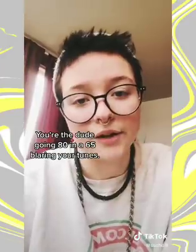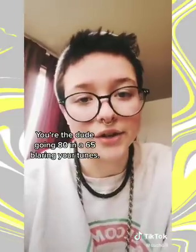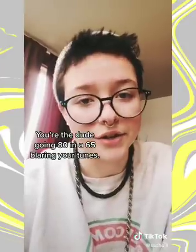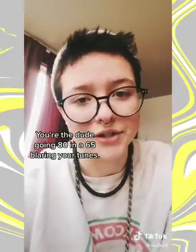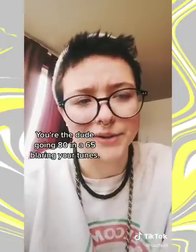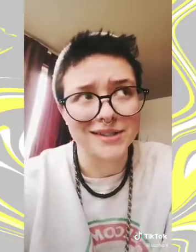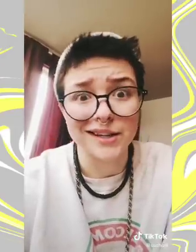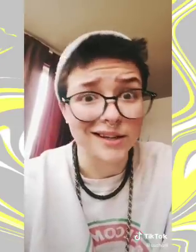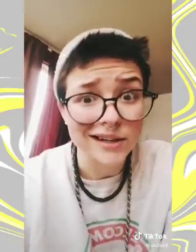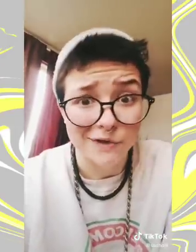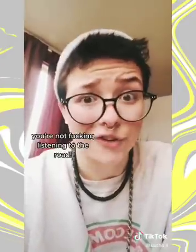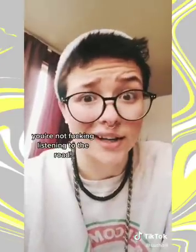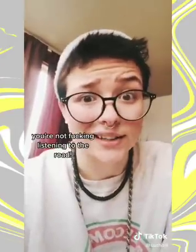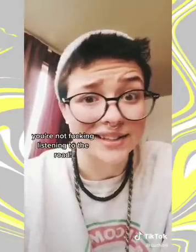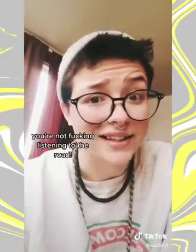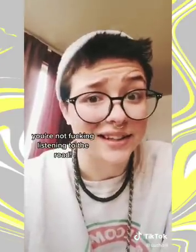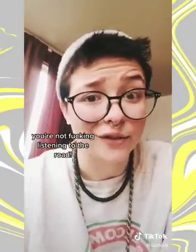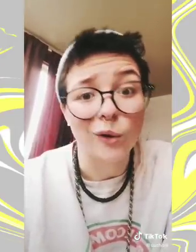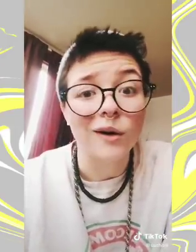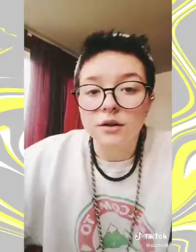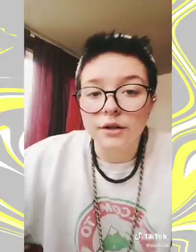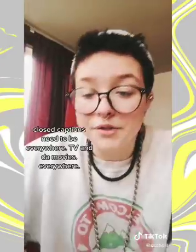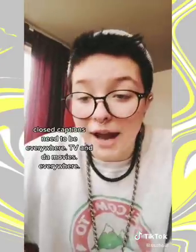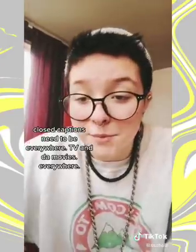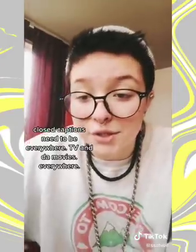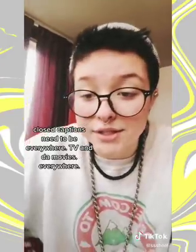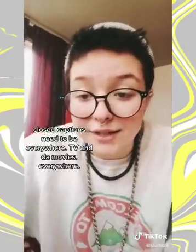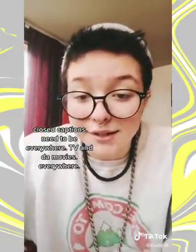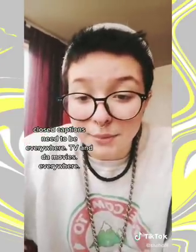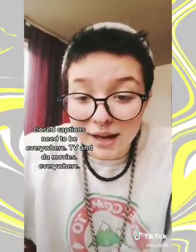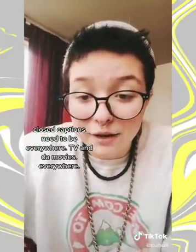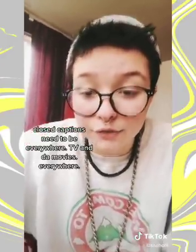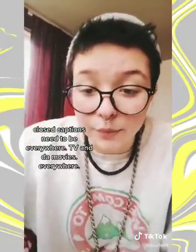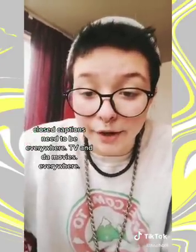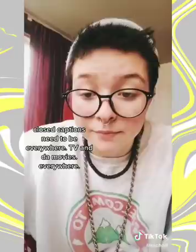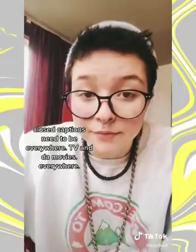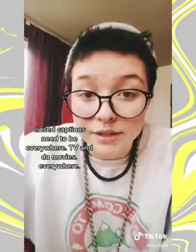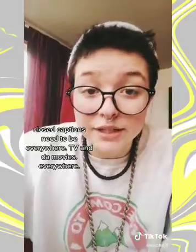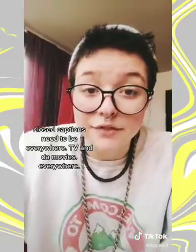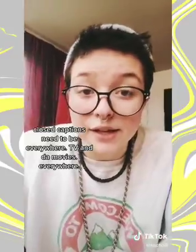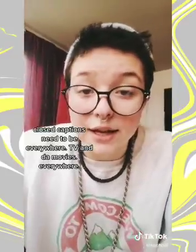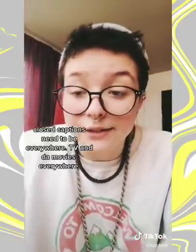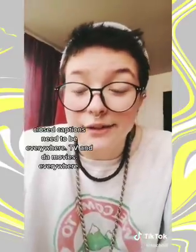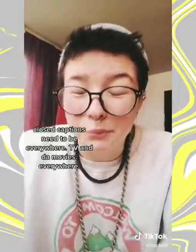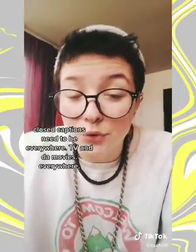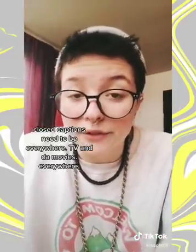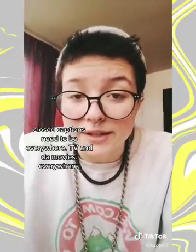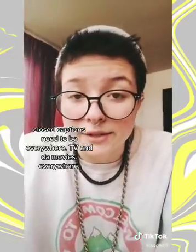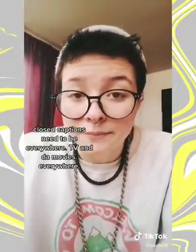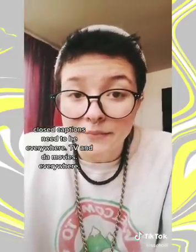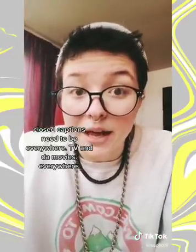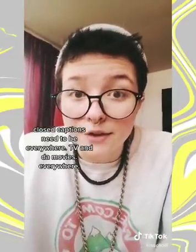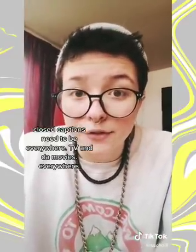and blaring your tunes. You're not fucking listening to the road. Closed captions need to be everywhere. TV and the movies.